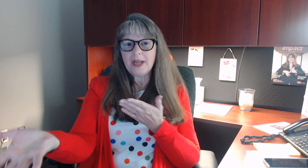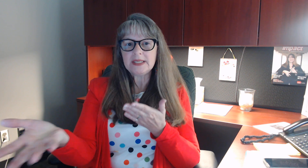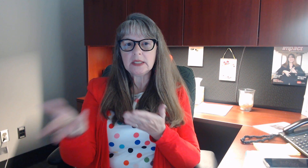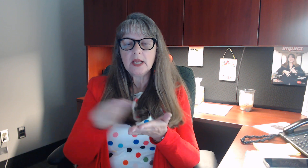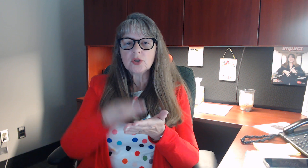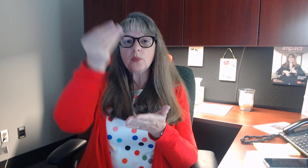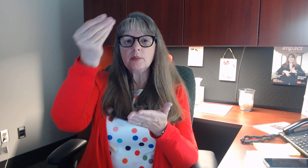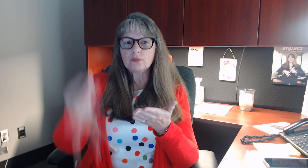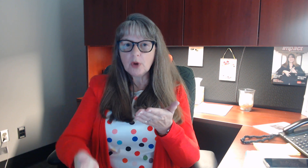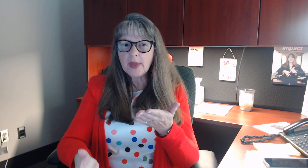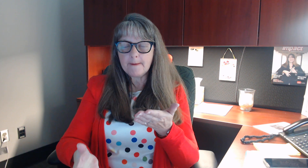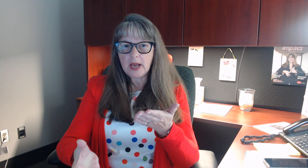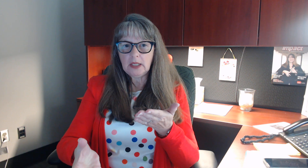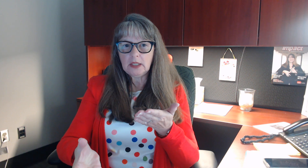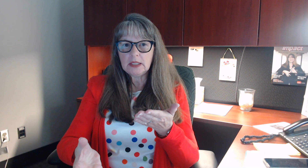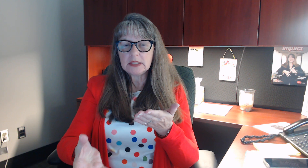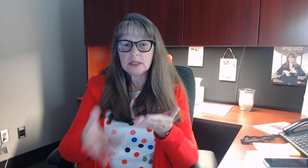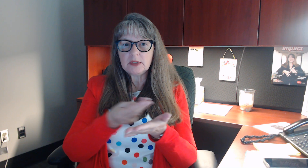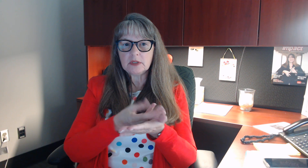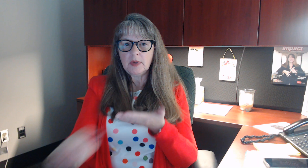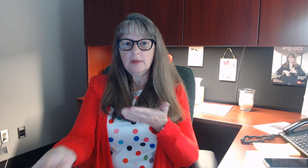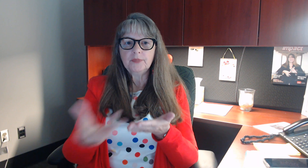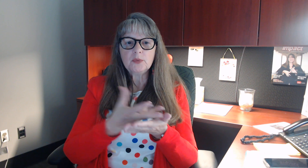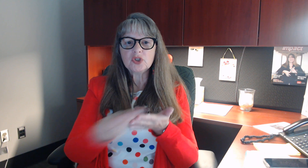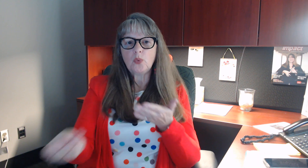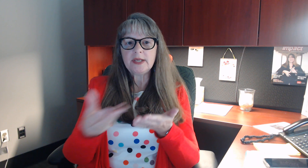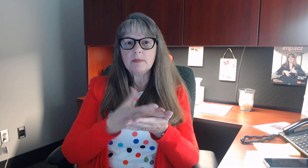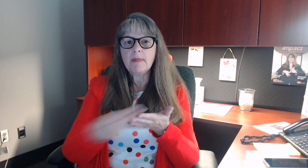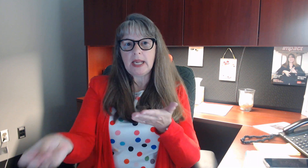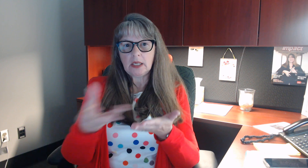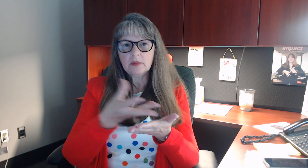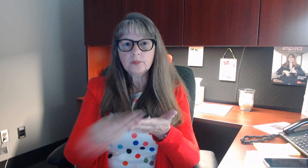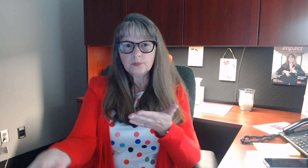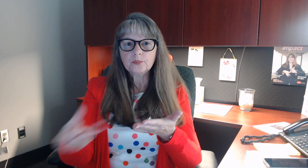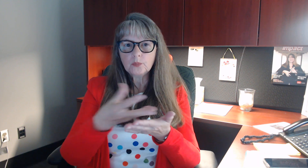wasted. So when we throw down money, it's expensive. It was just wasted money. Wasted.